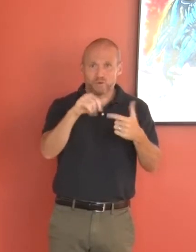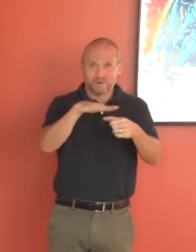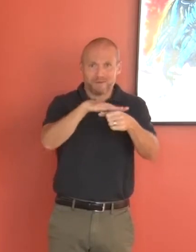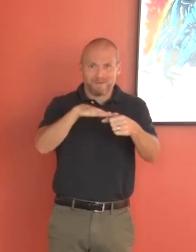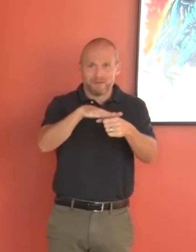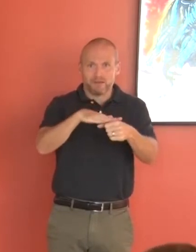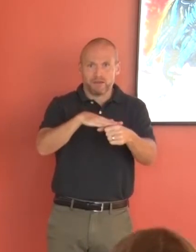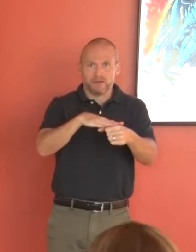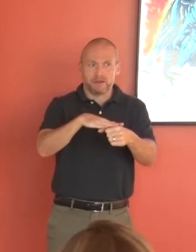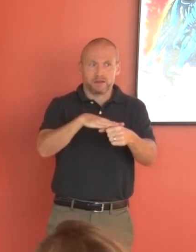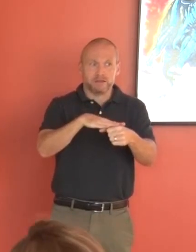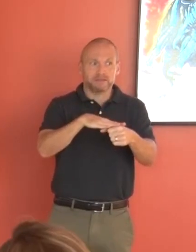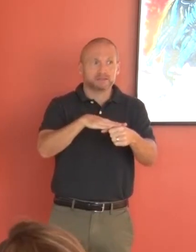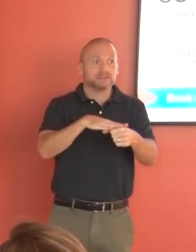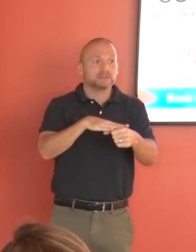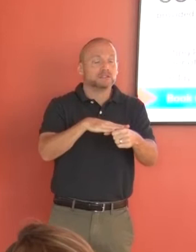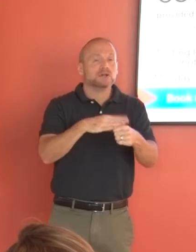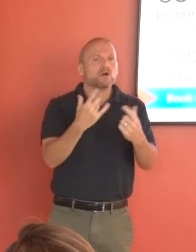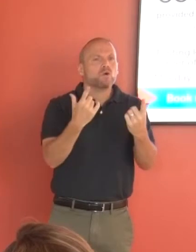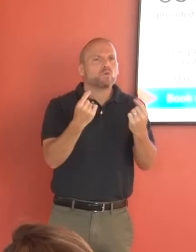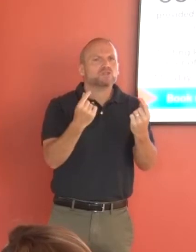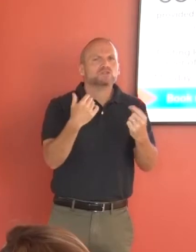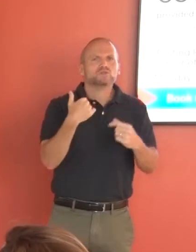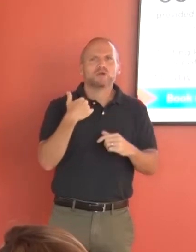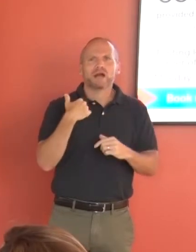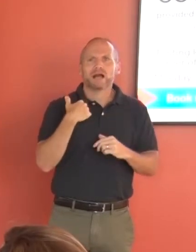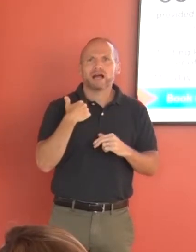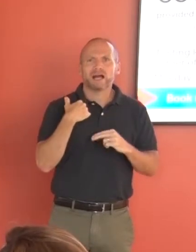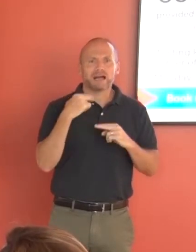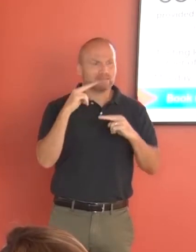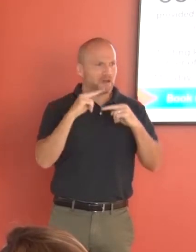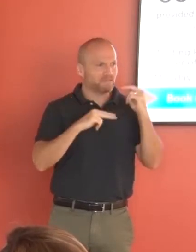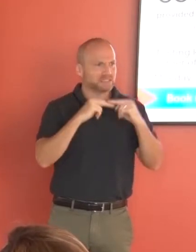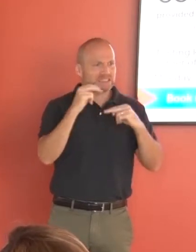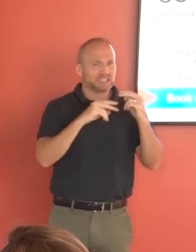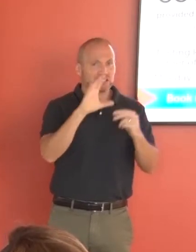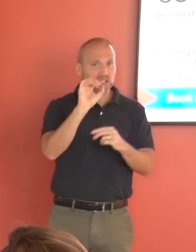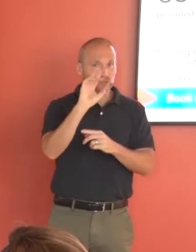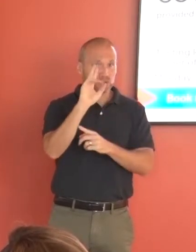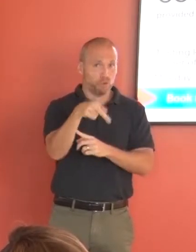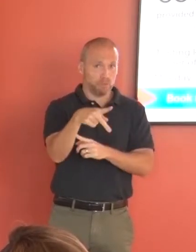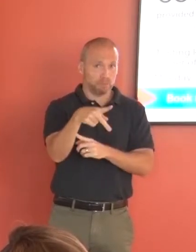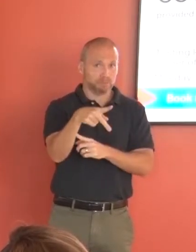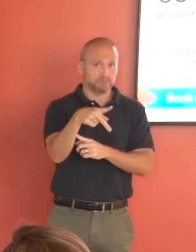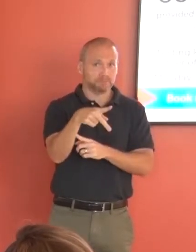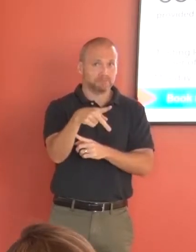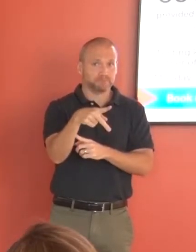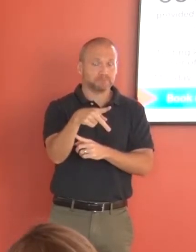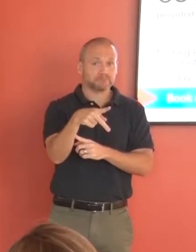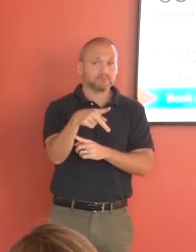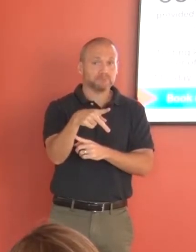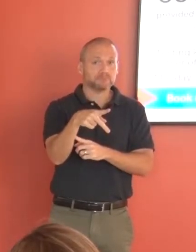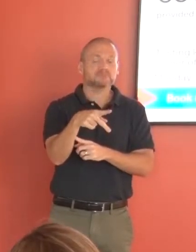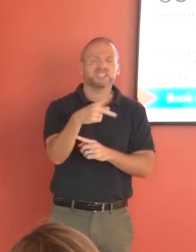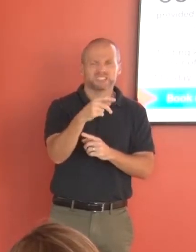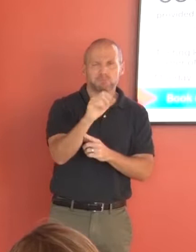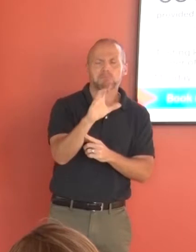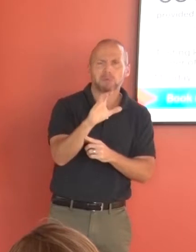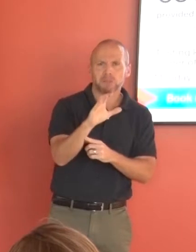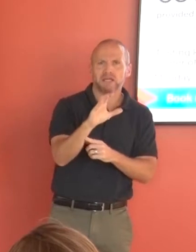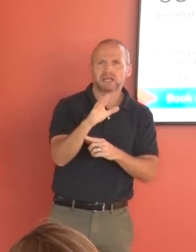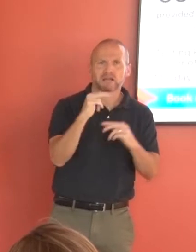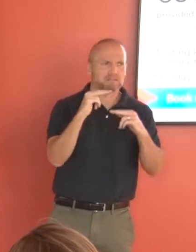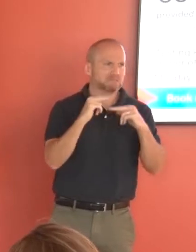then what we do is we have a facilities corporation and a public facilities